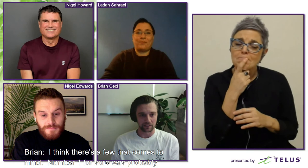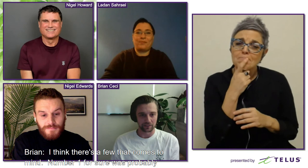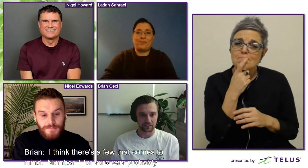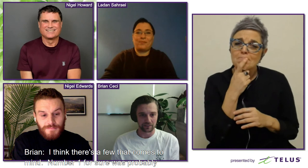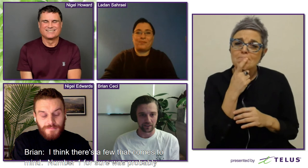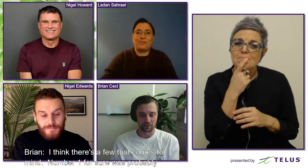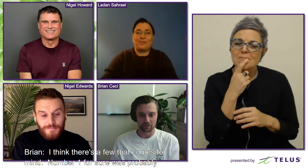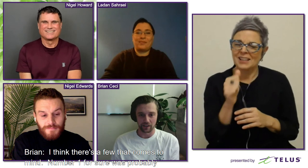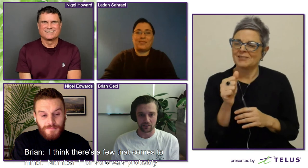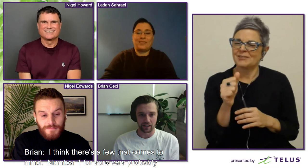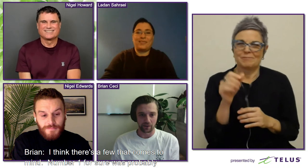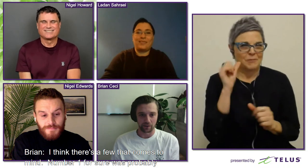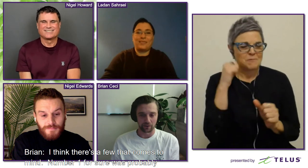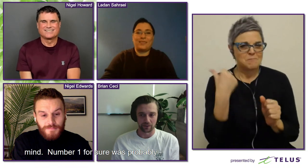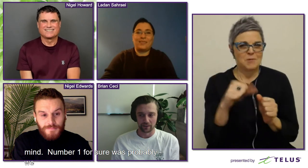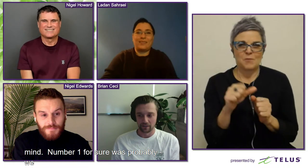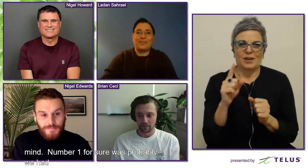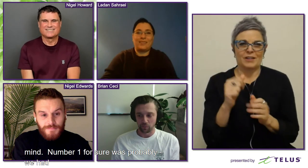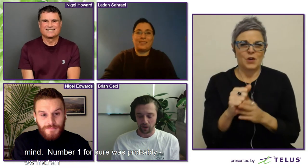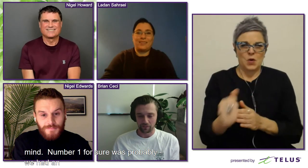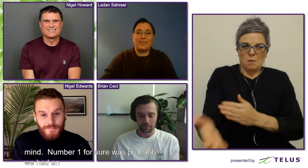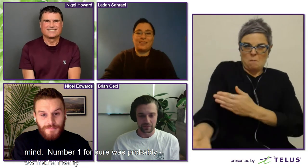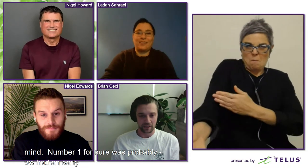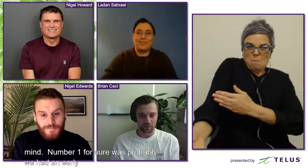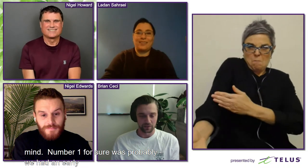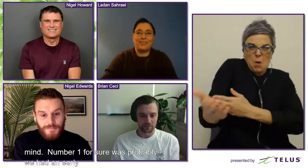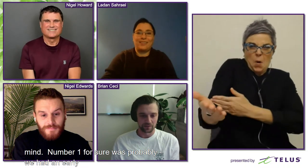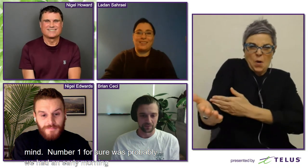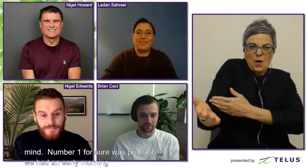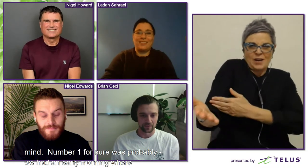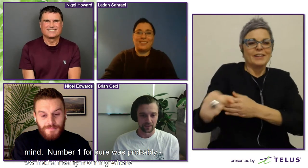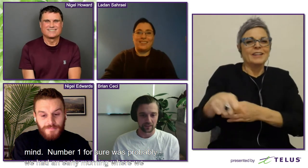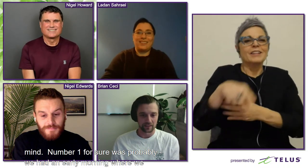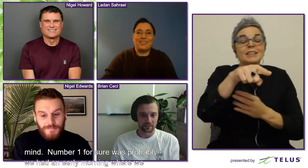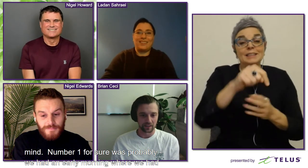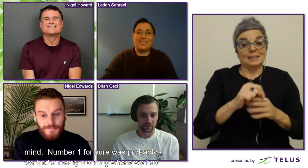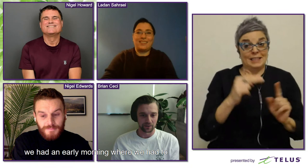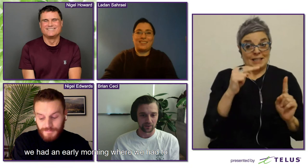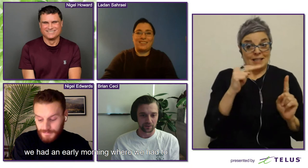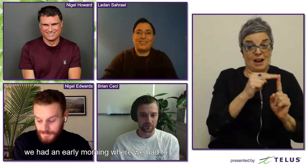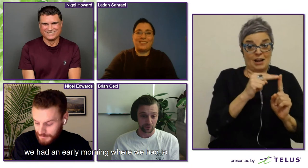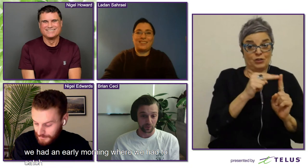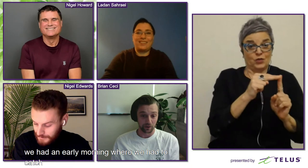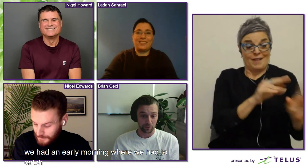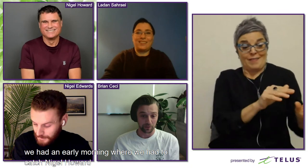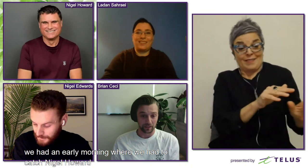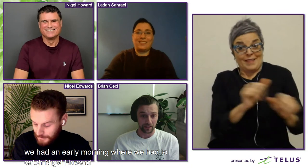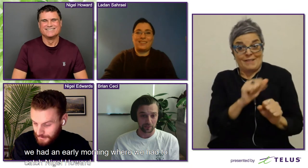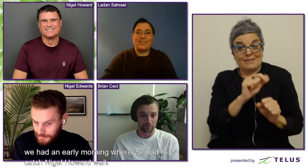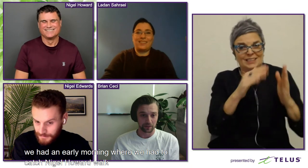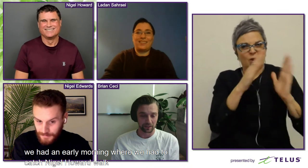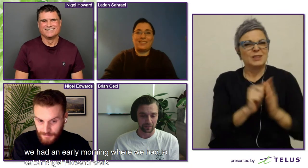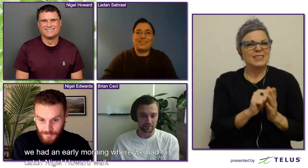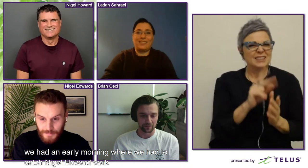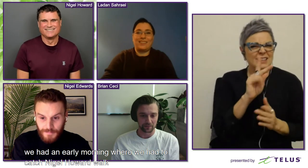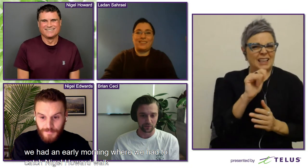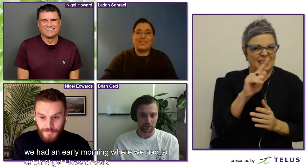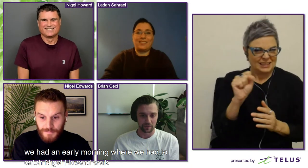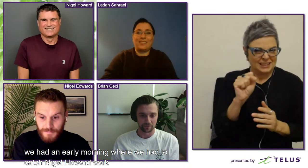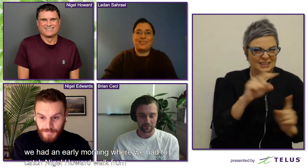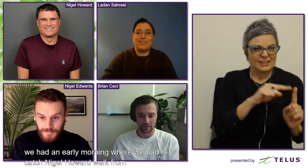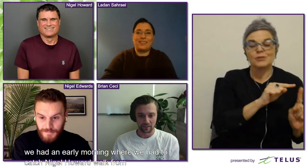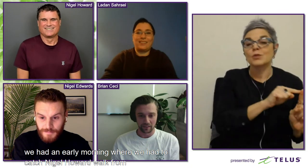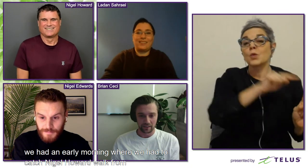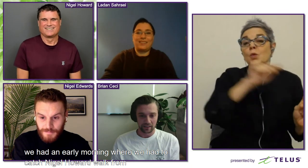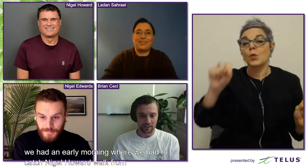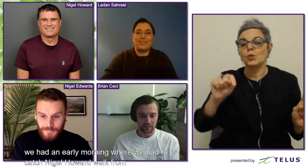to catch Nigel Howard walk from his house in Kitsilano to Cole Harbour to catch a plane in